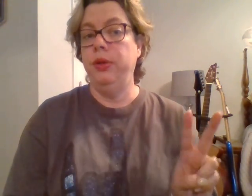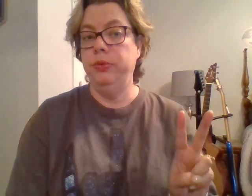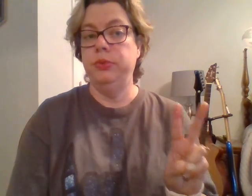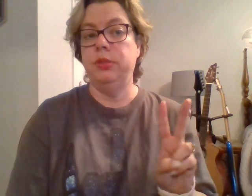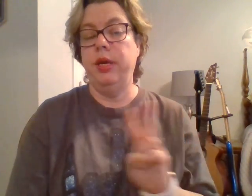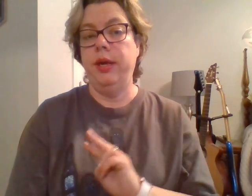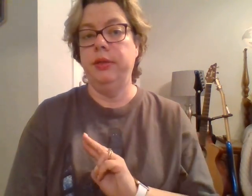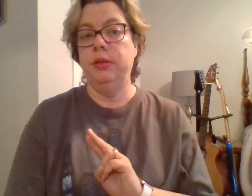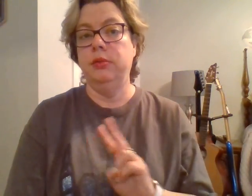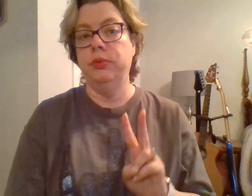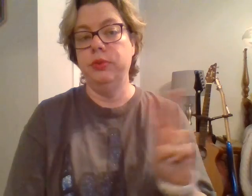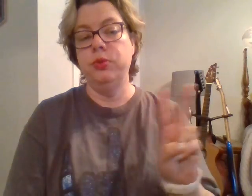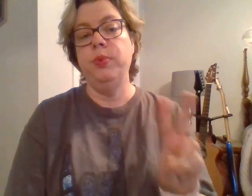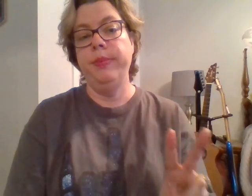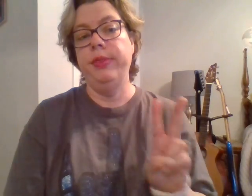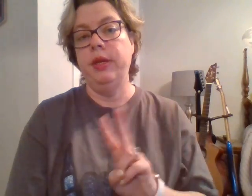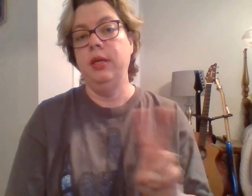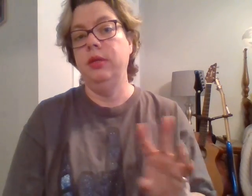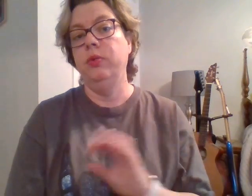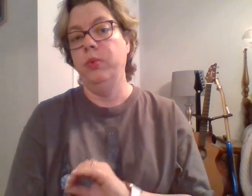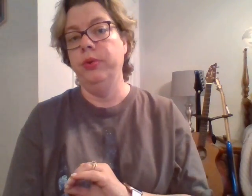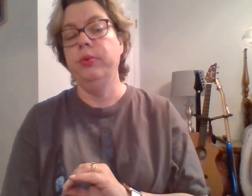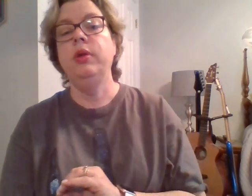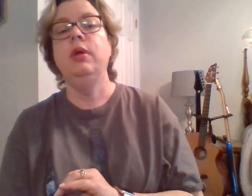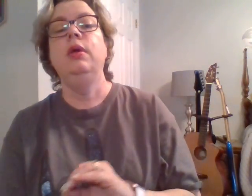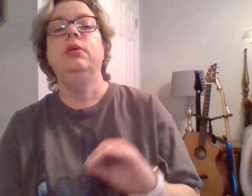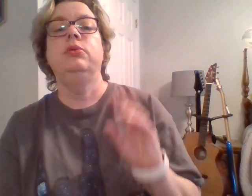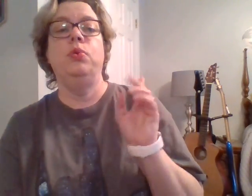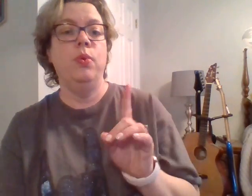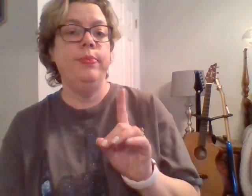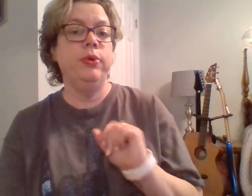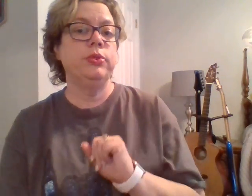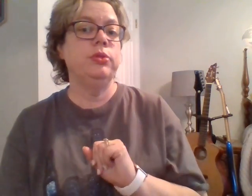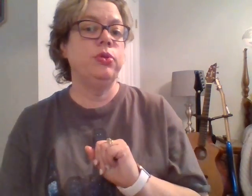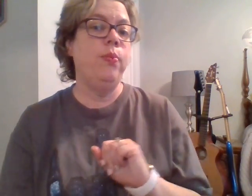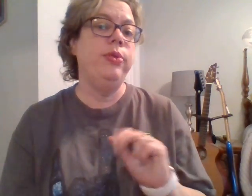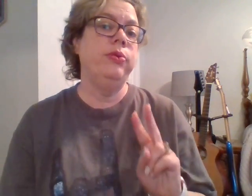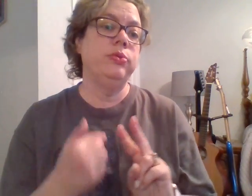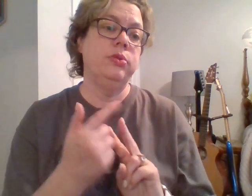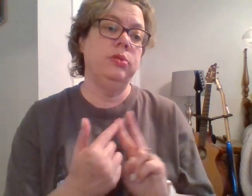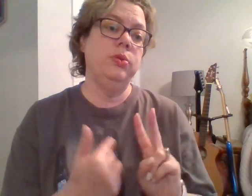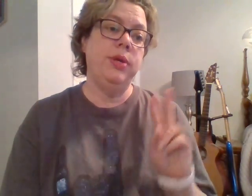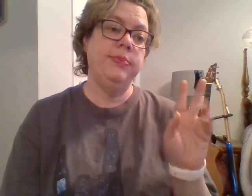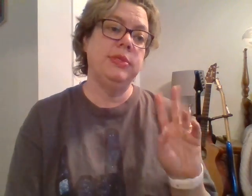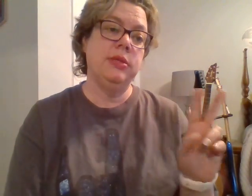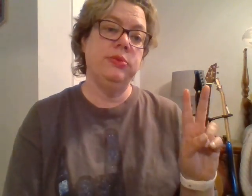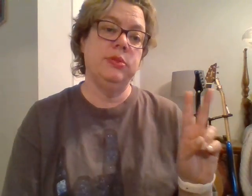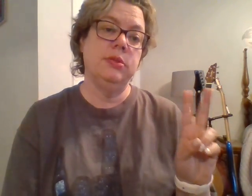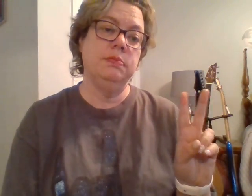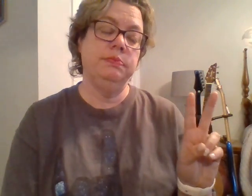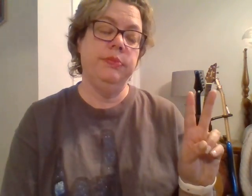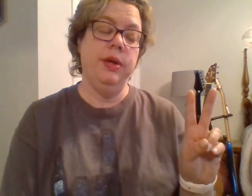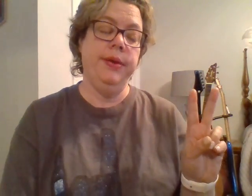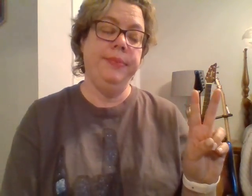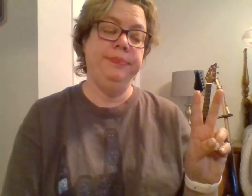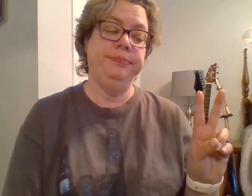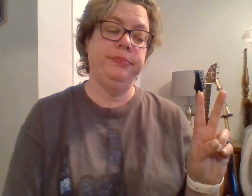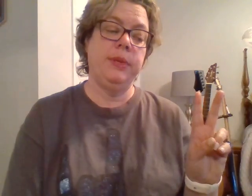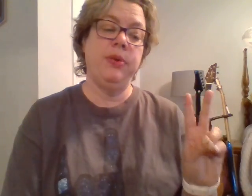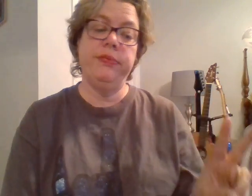widows the two women that needed oil. So one person told me the two names of those prophets